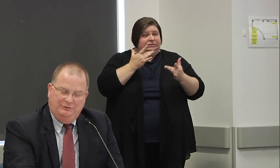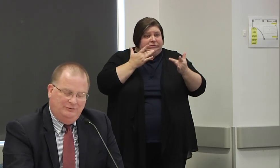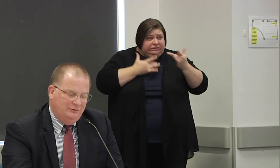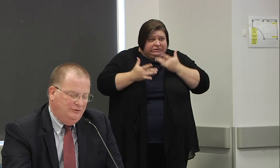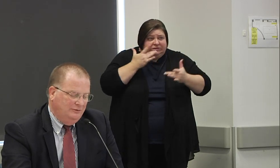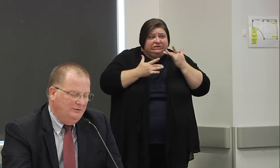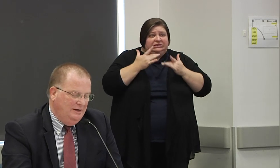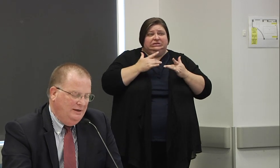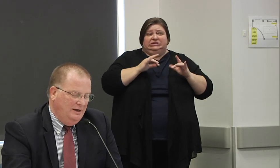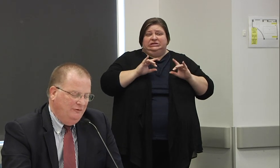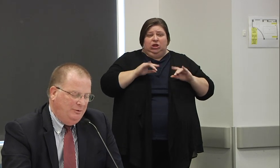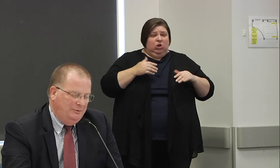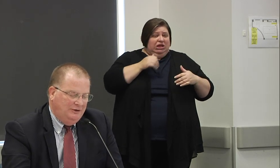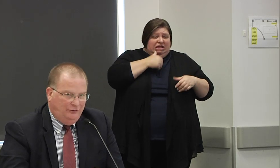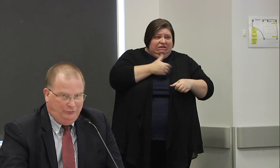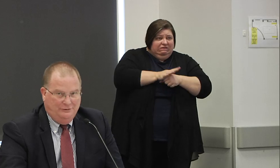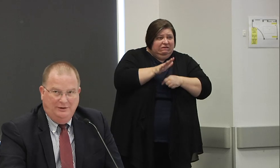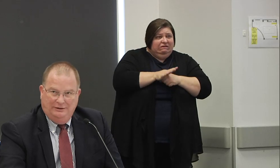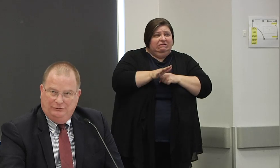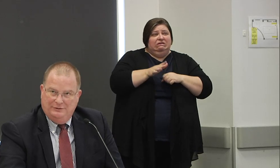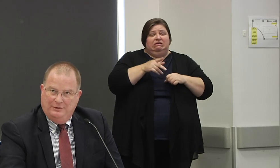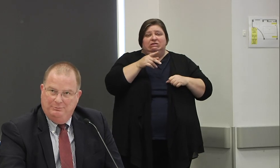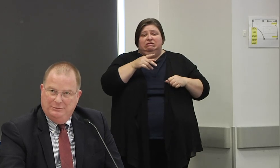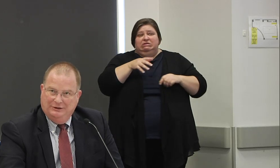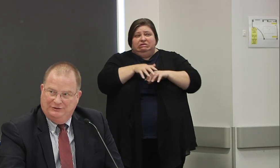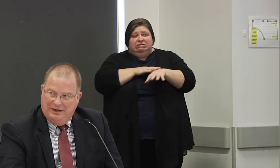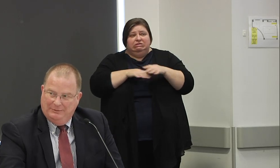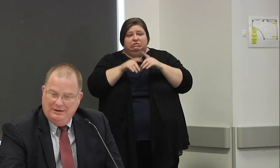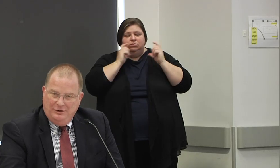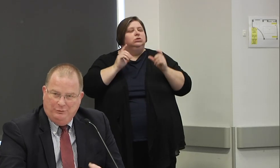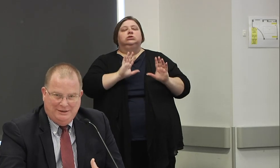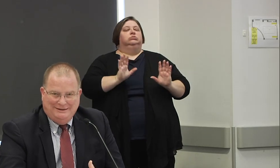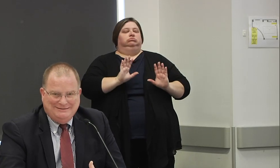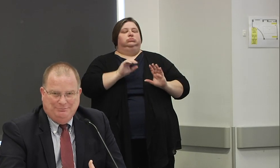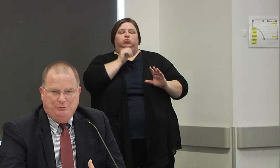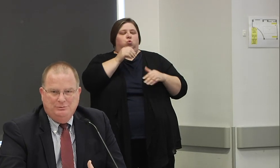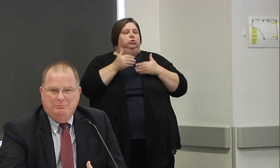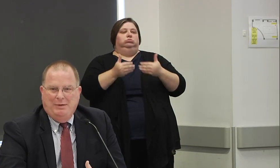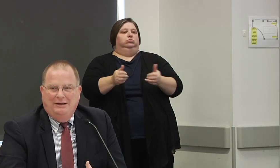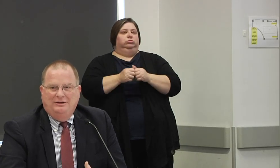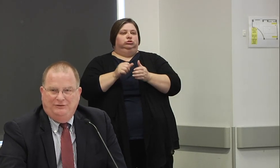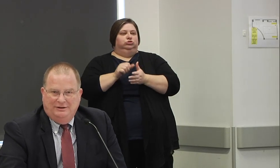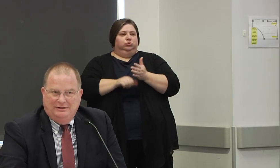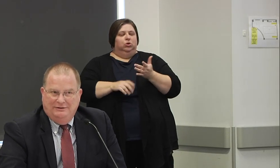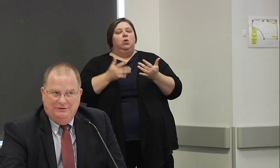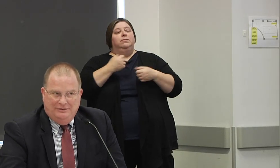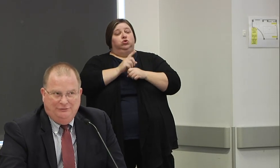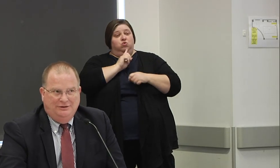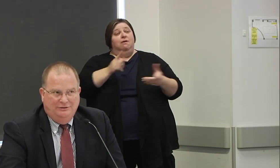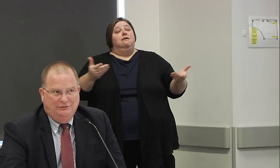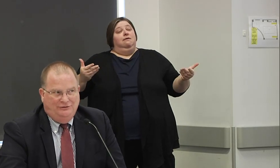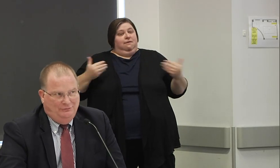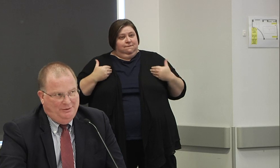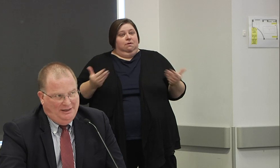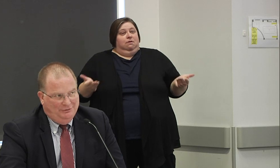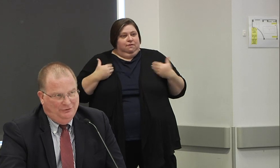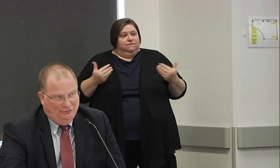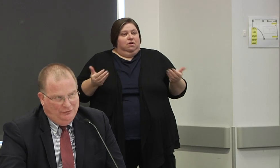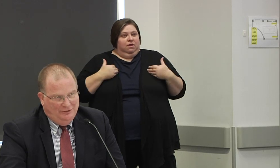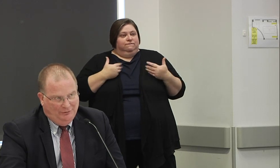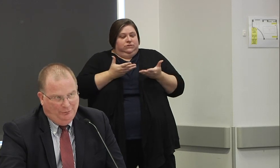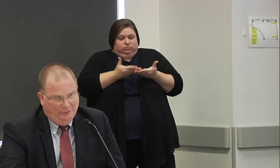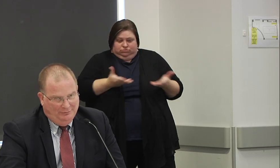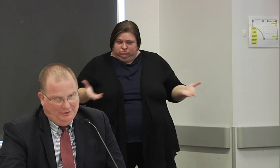of use of PPE. So sort of a middle step. We think that's a prudent balancing of the different interests of being able to do